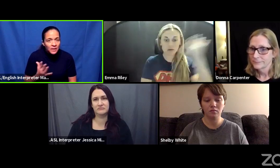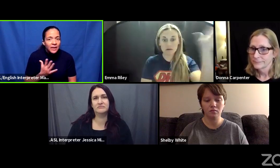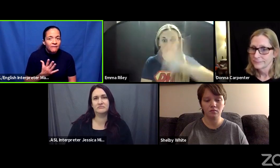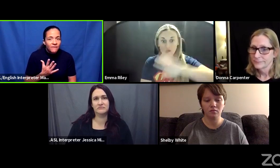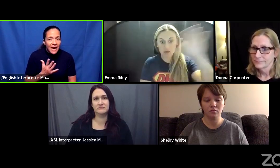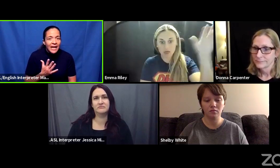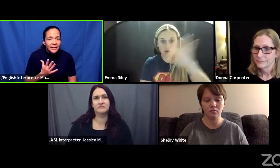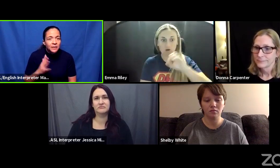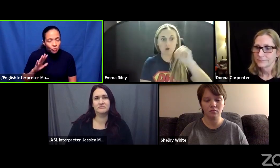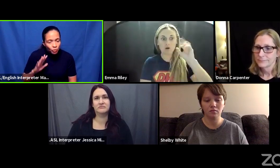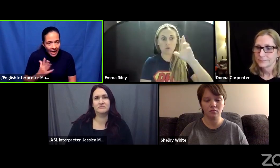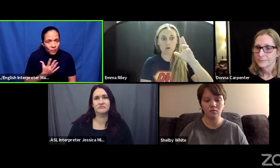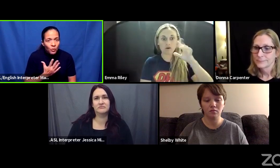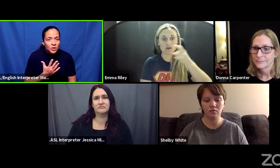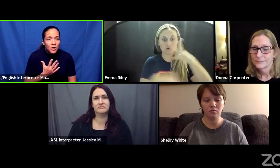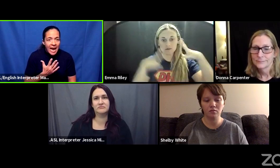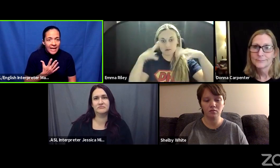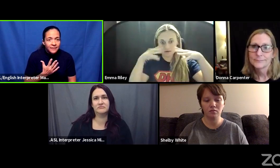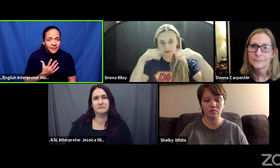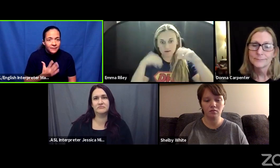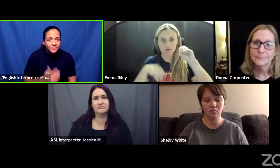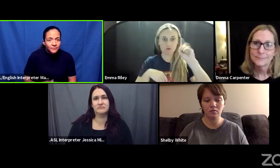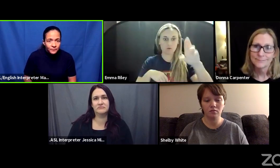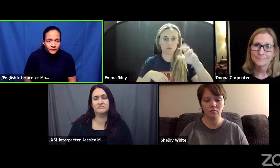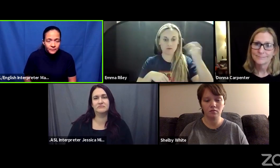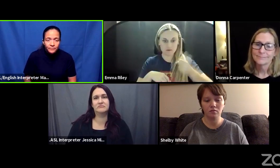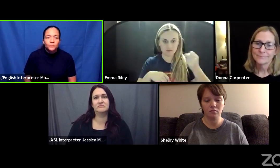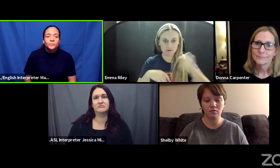the person can track where you're at.